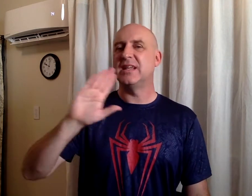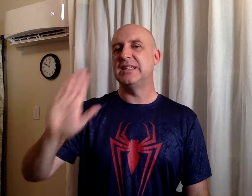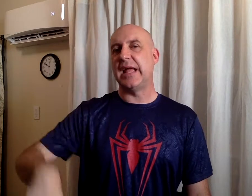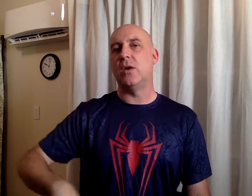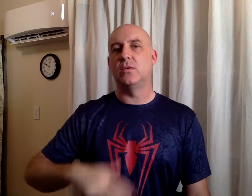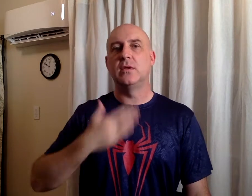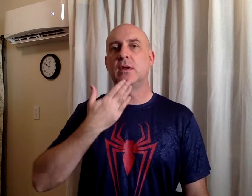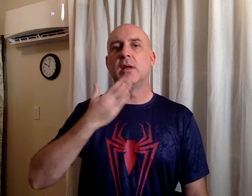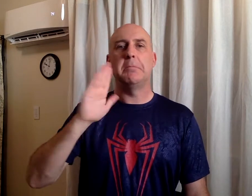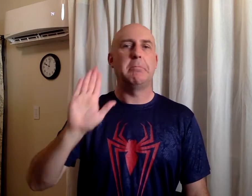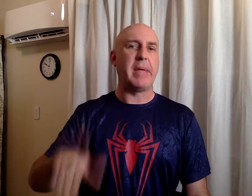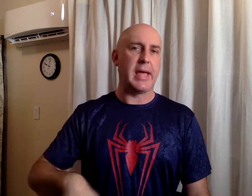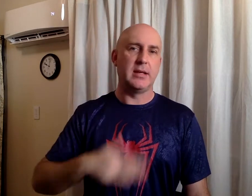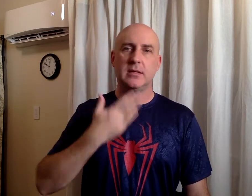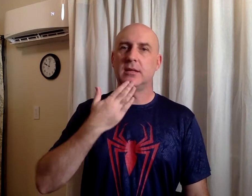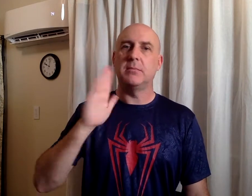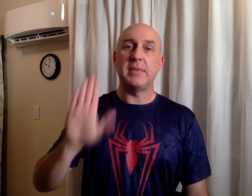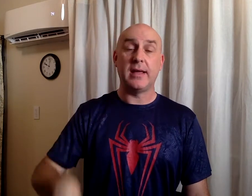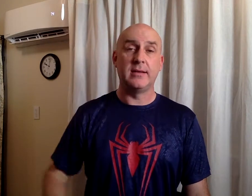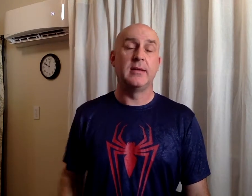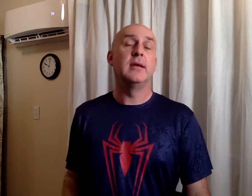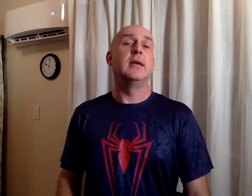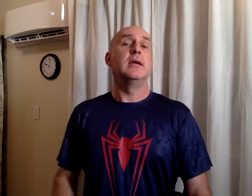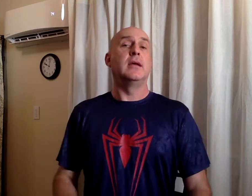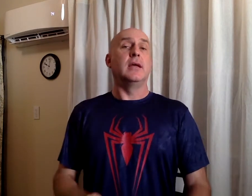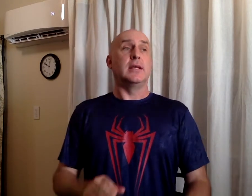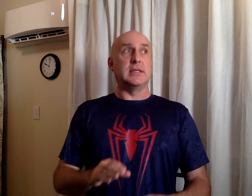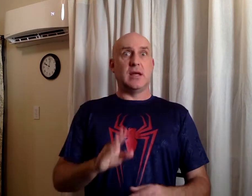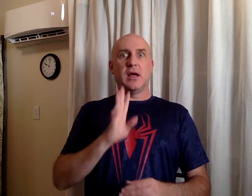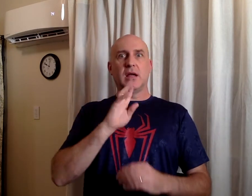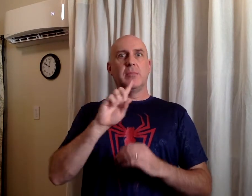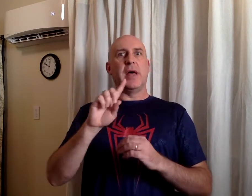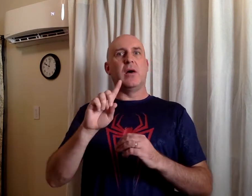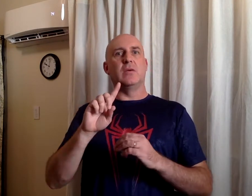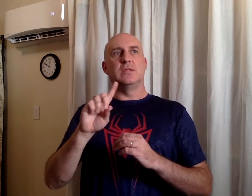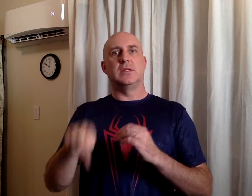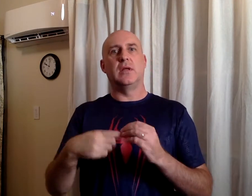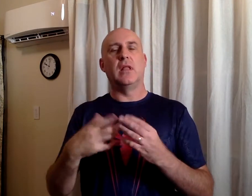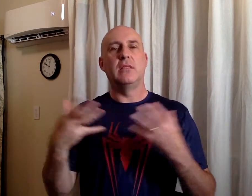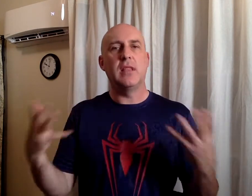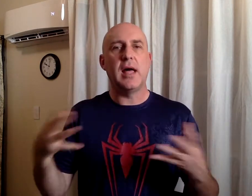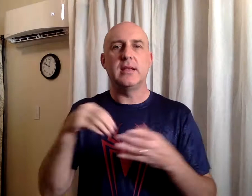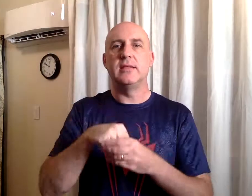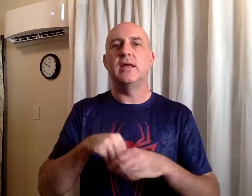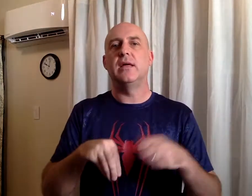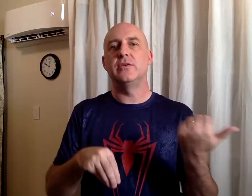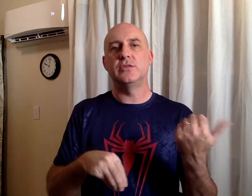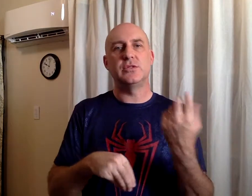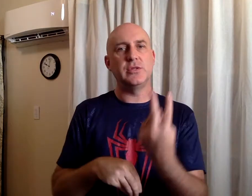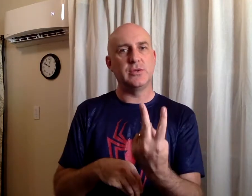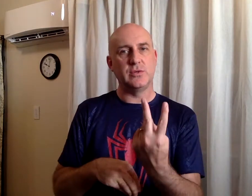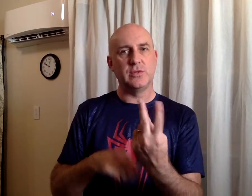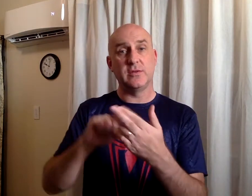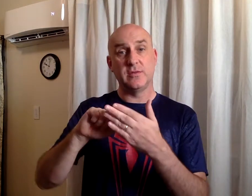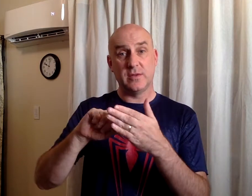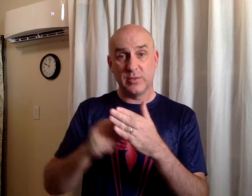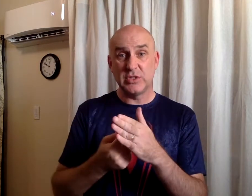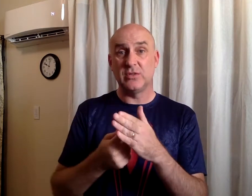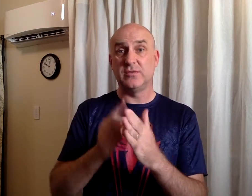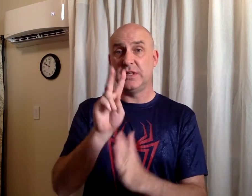of down. Bad. Bad. As I talk about a lot in the other two, the original